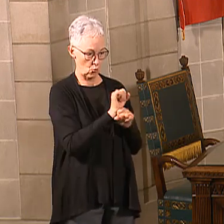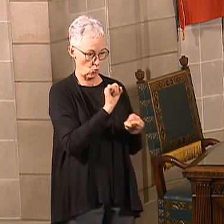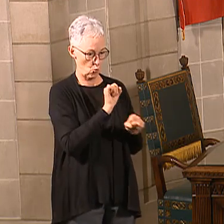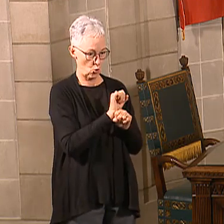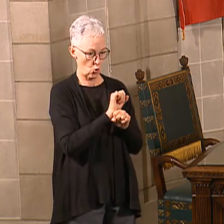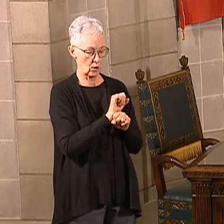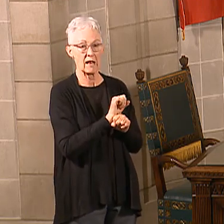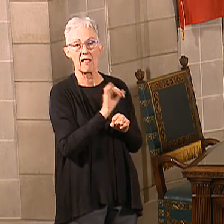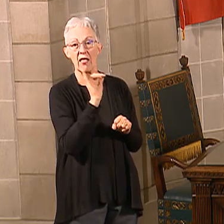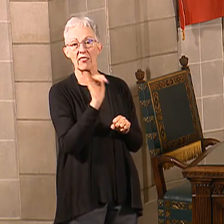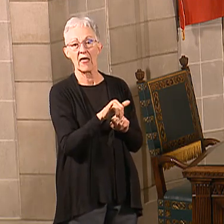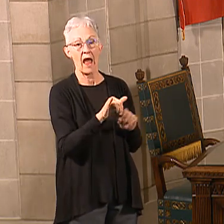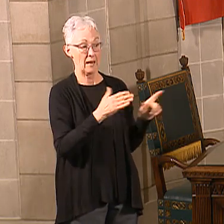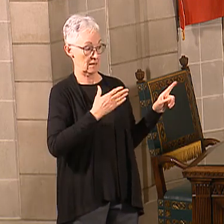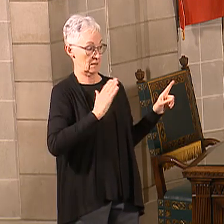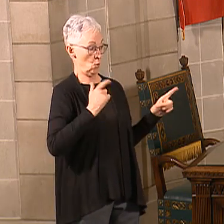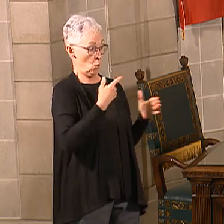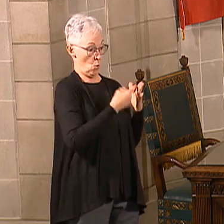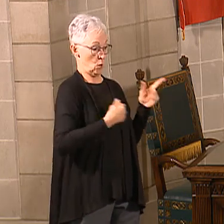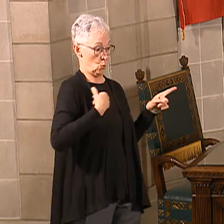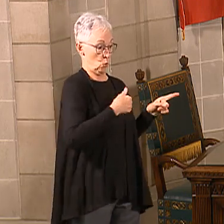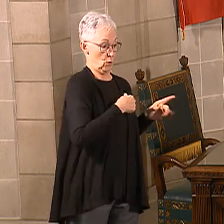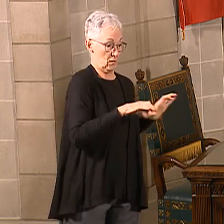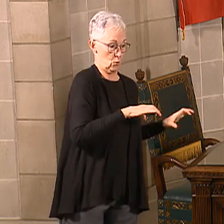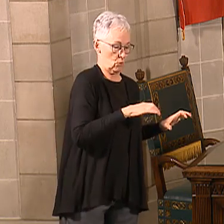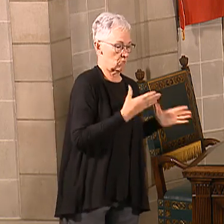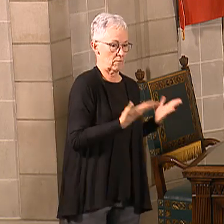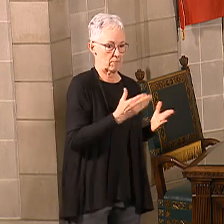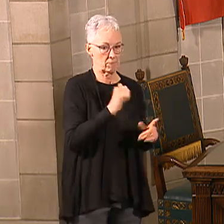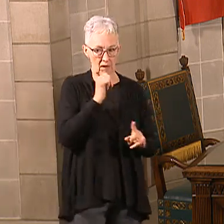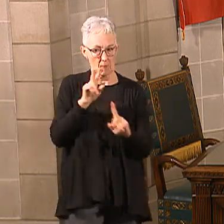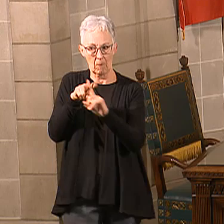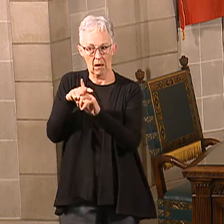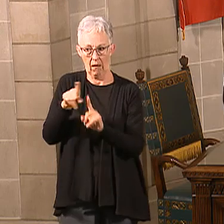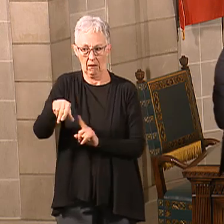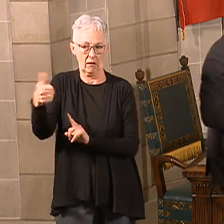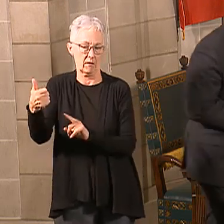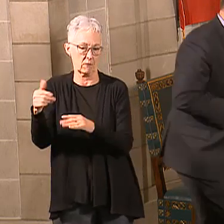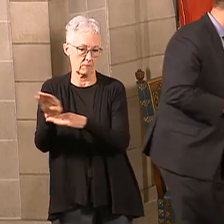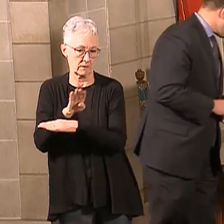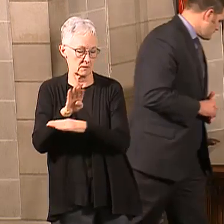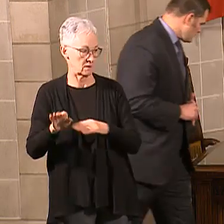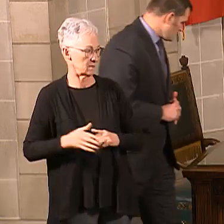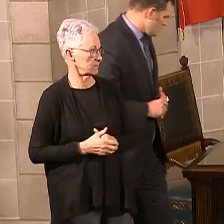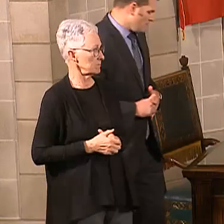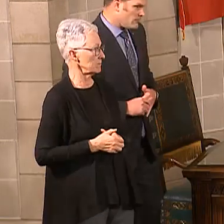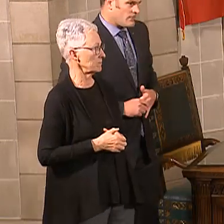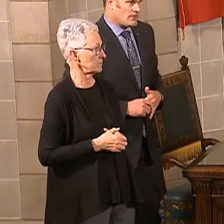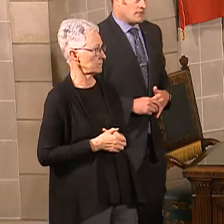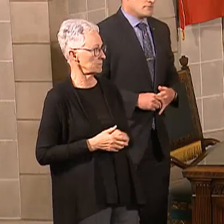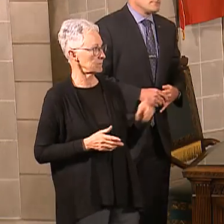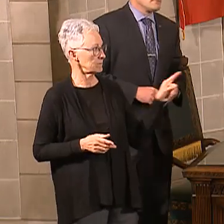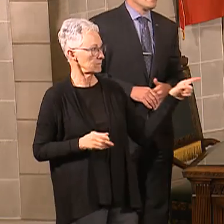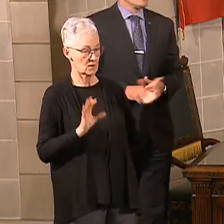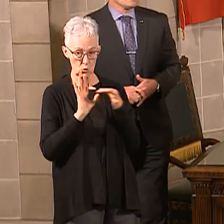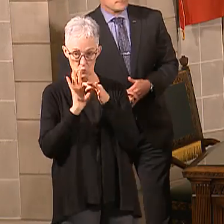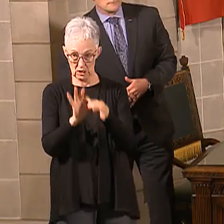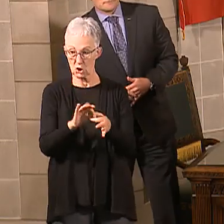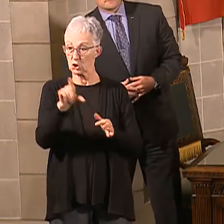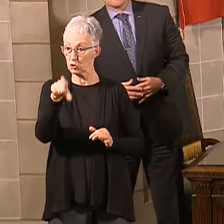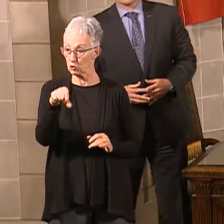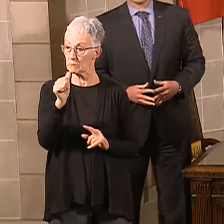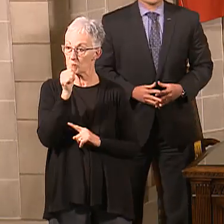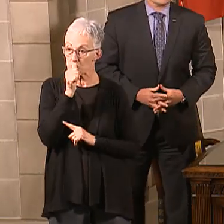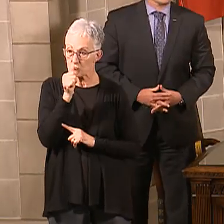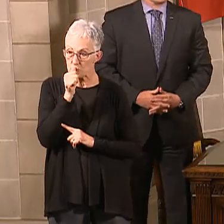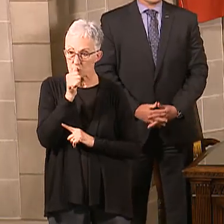that's appropriate in every instance, but it's one tool in the toolkit for our leadership. And with regard to should private businesses do that,